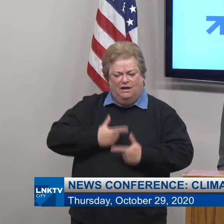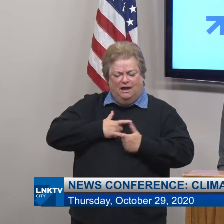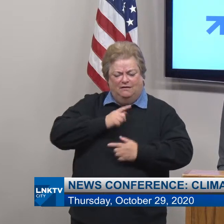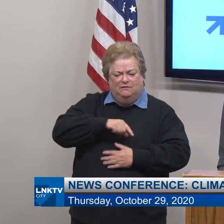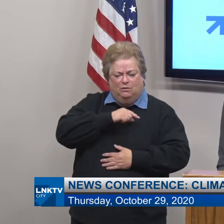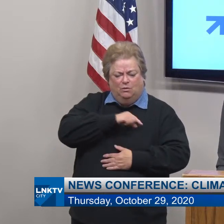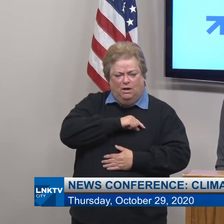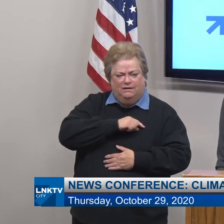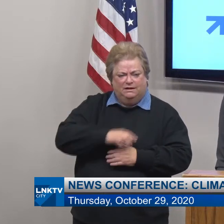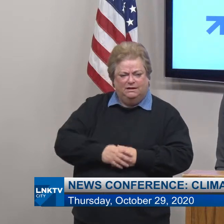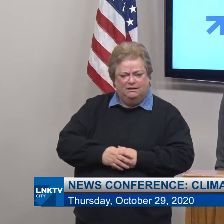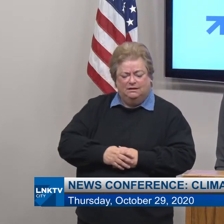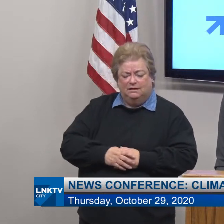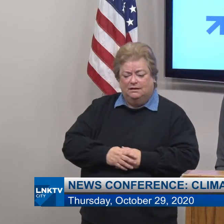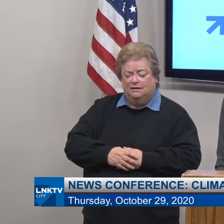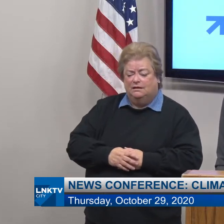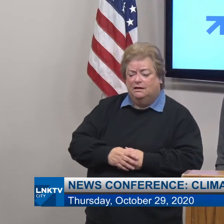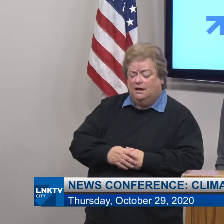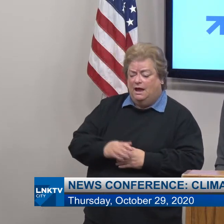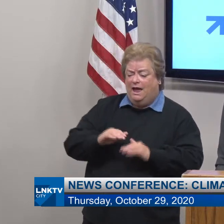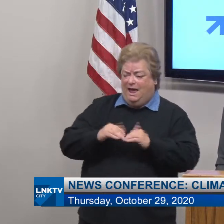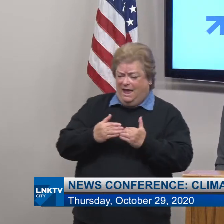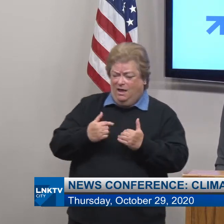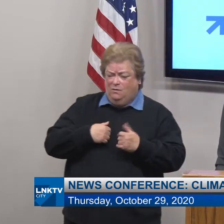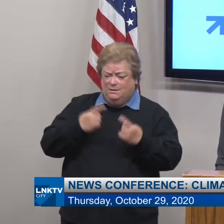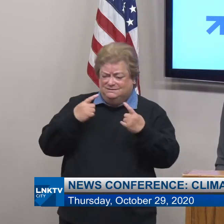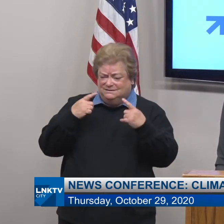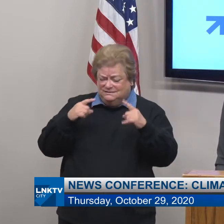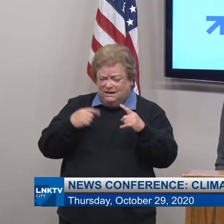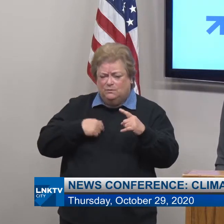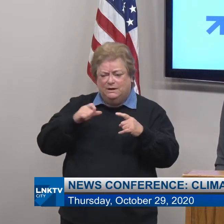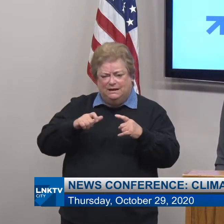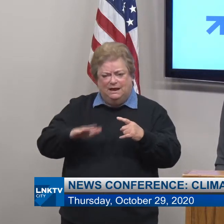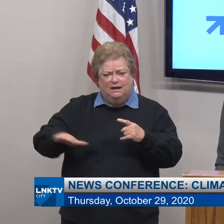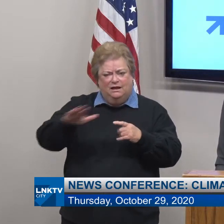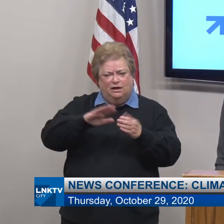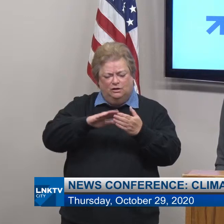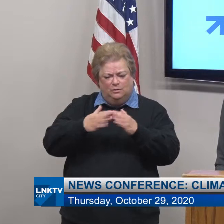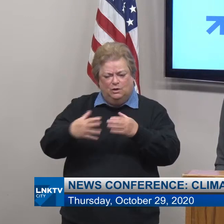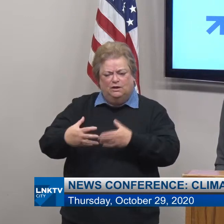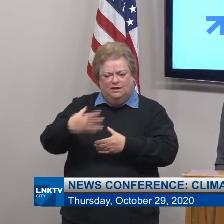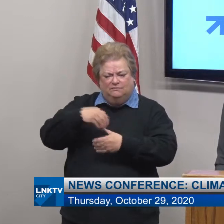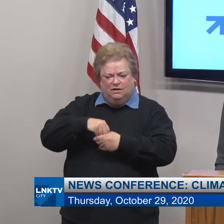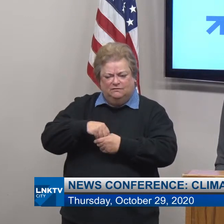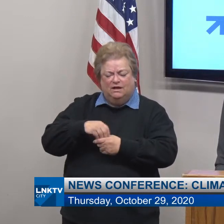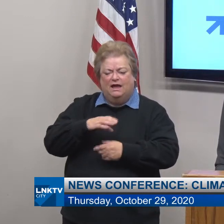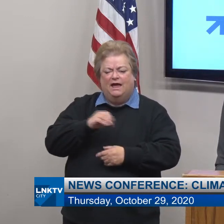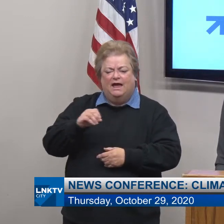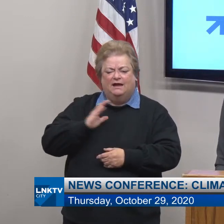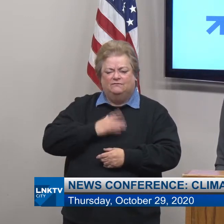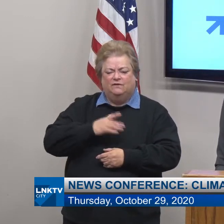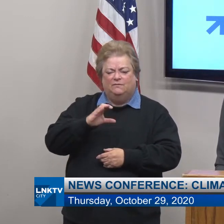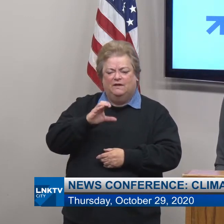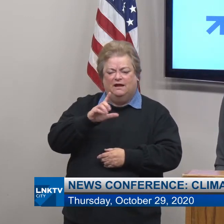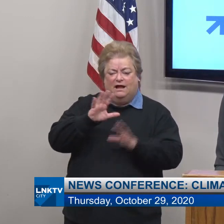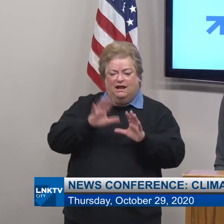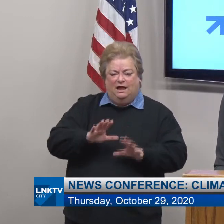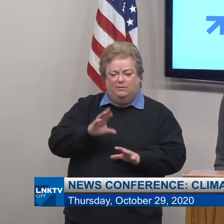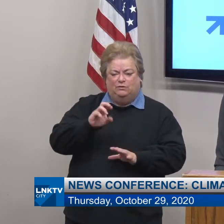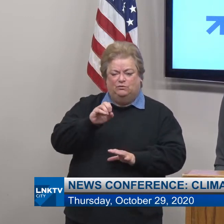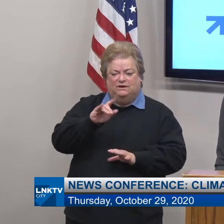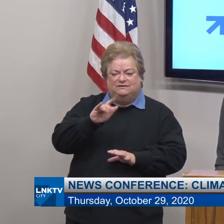community involvement will be the key to our success, and that's why we convened and sought input from the Climate Resiliency Task Force, the